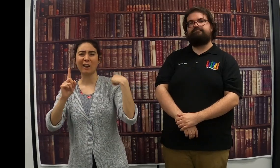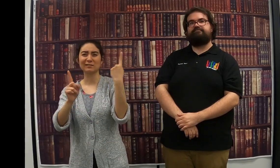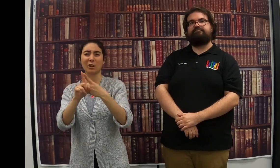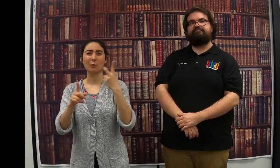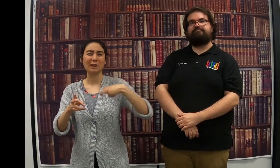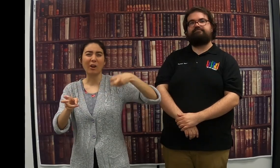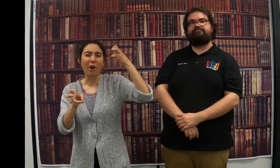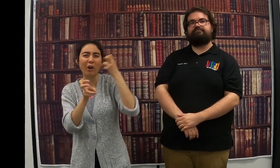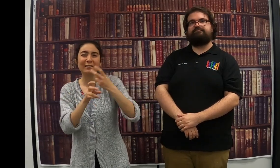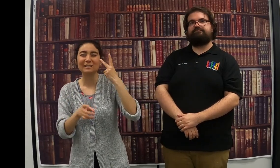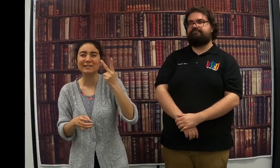near.